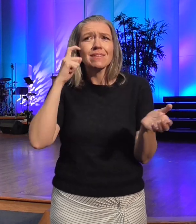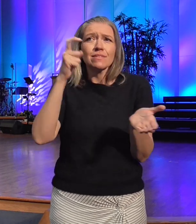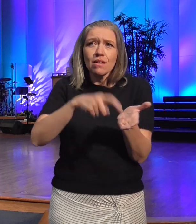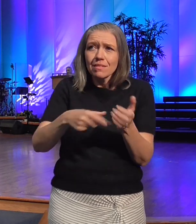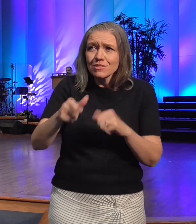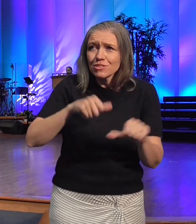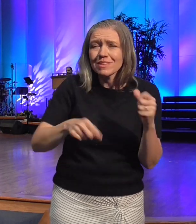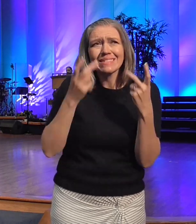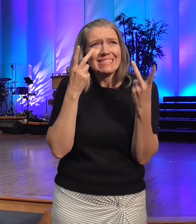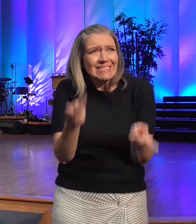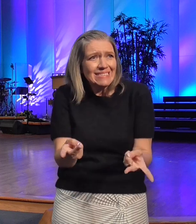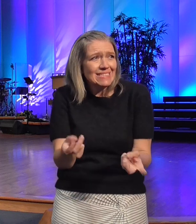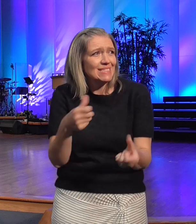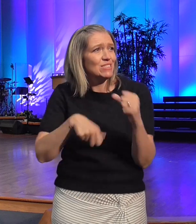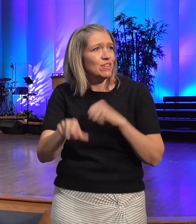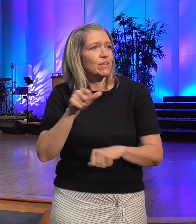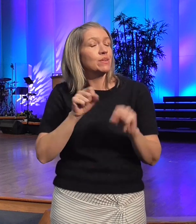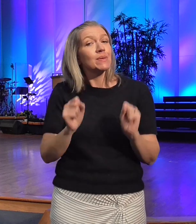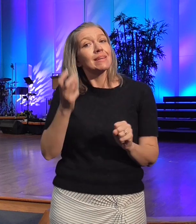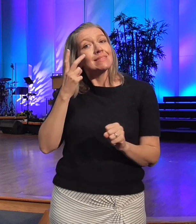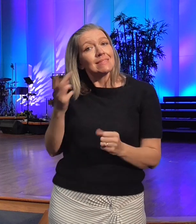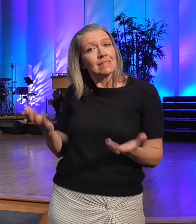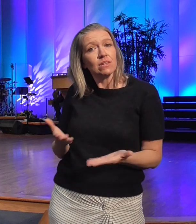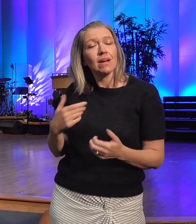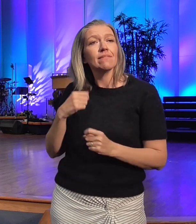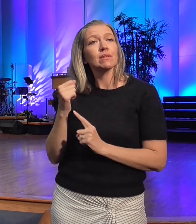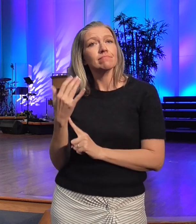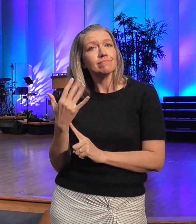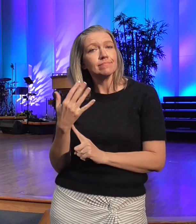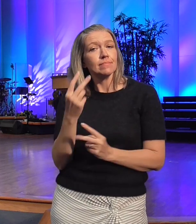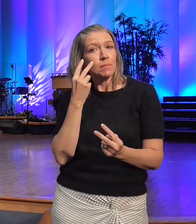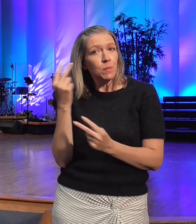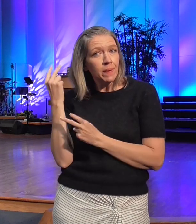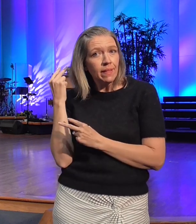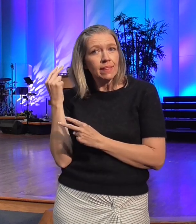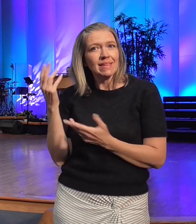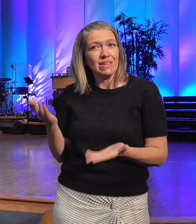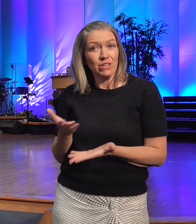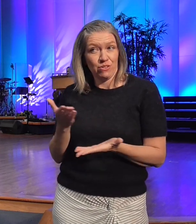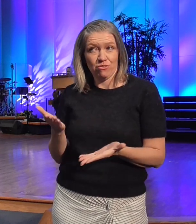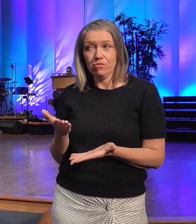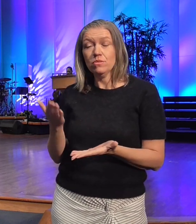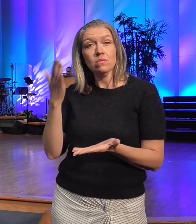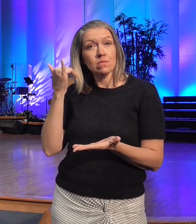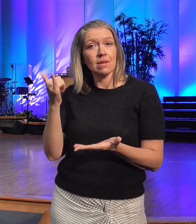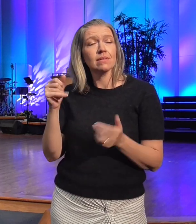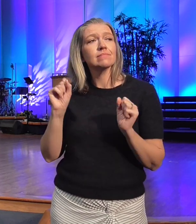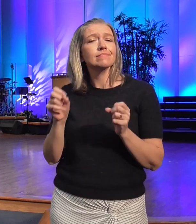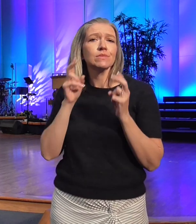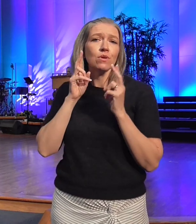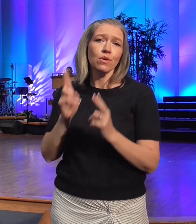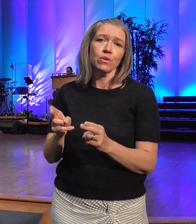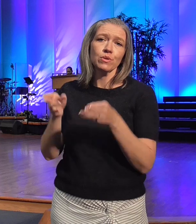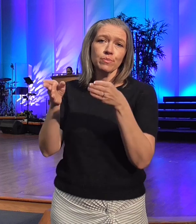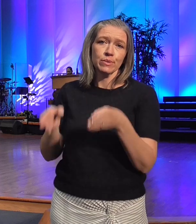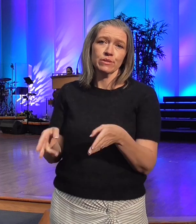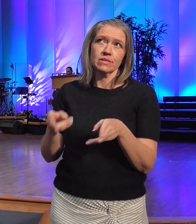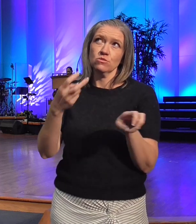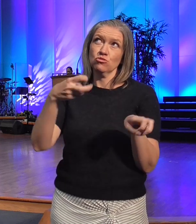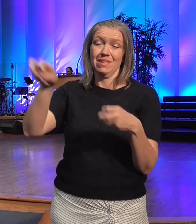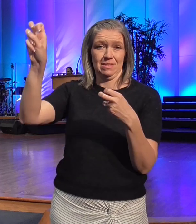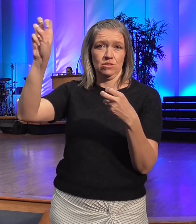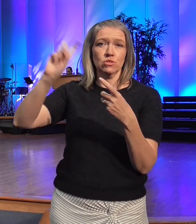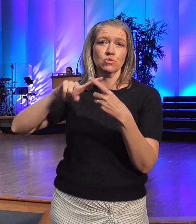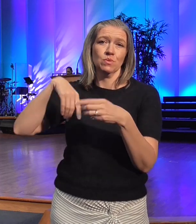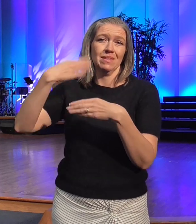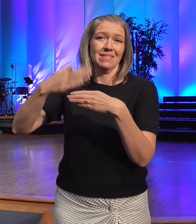other. And as you can see here, we have our memorial candle up here with me because we get to honor someone who made his transition into